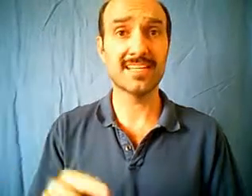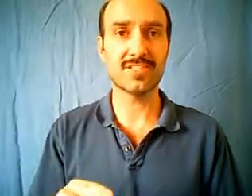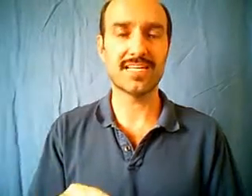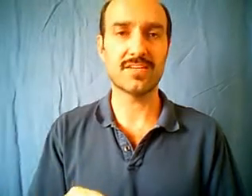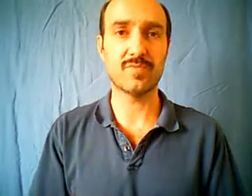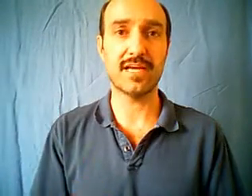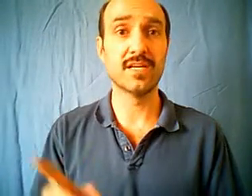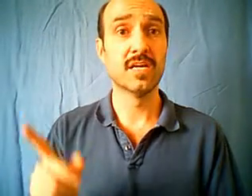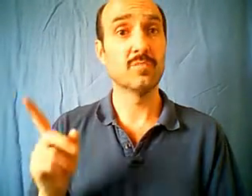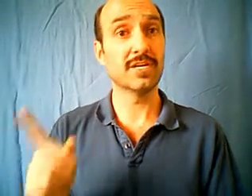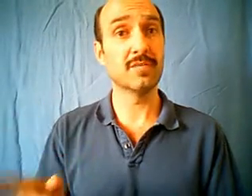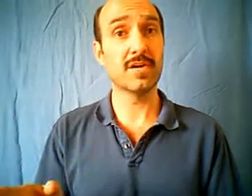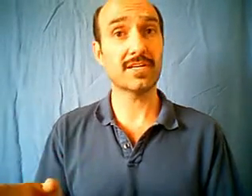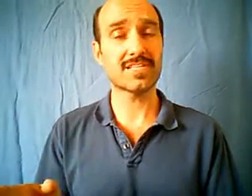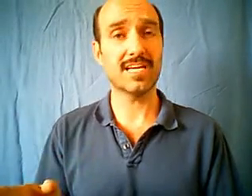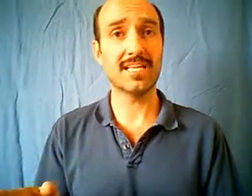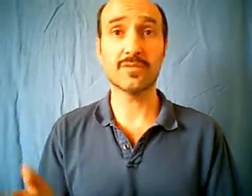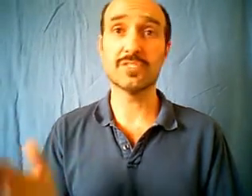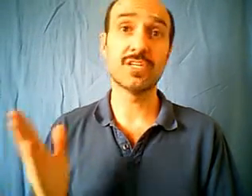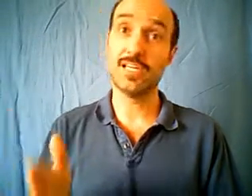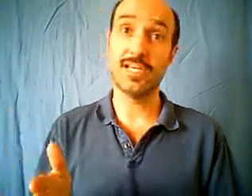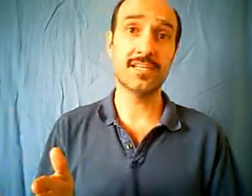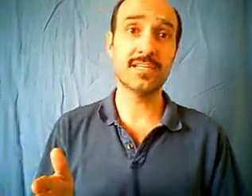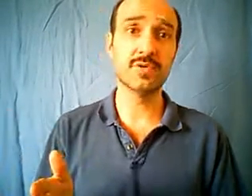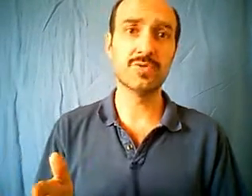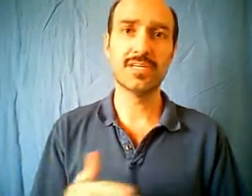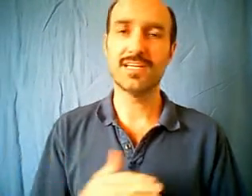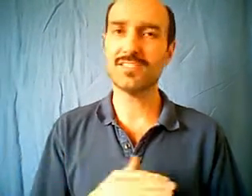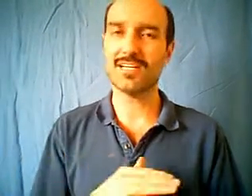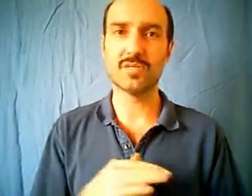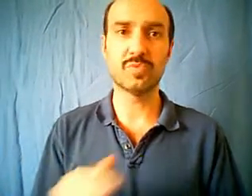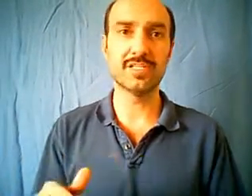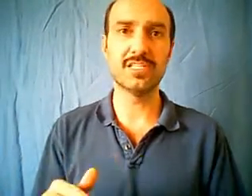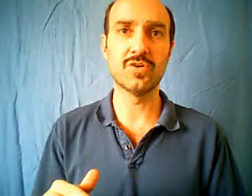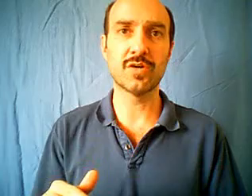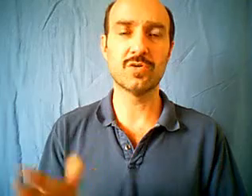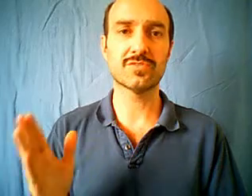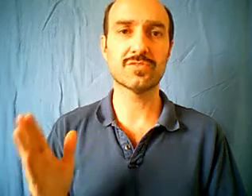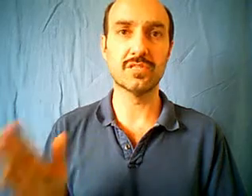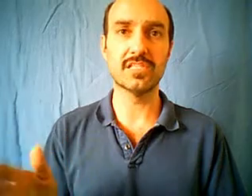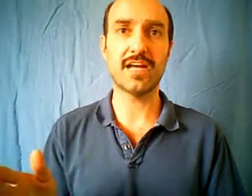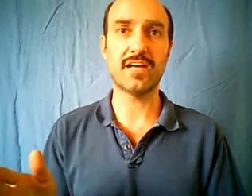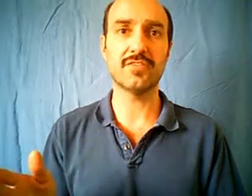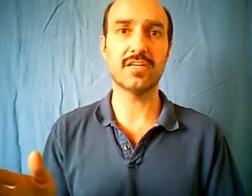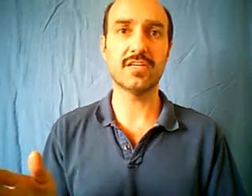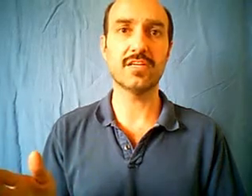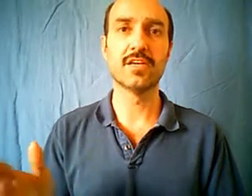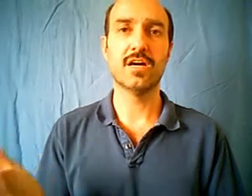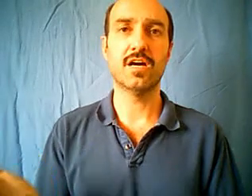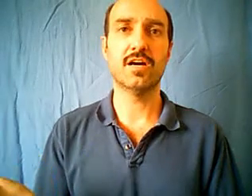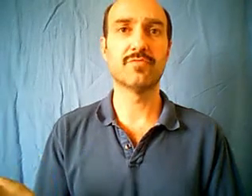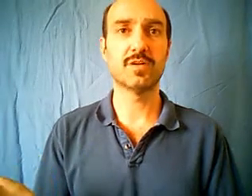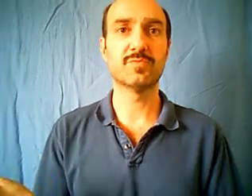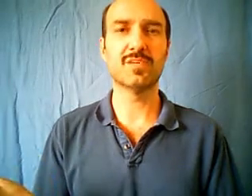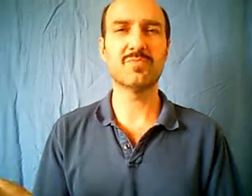it sounds bad. But in American Sign Language and in Hebrew, it sounds completely normal to leave out the verb to be, because